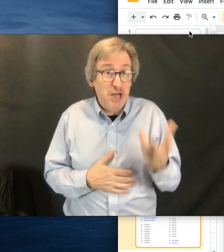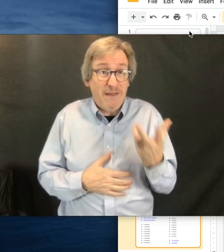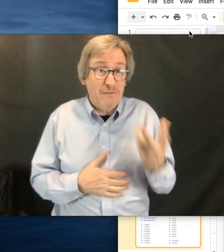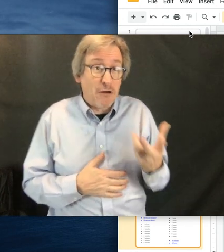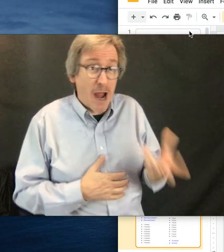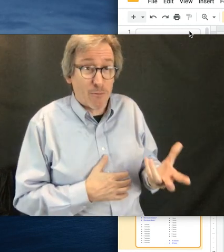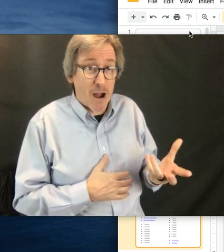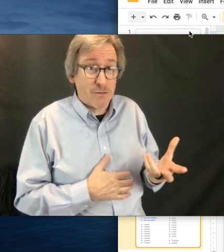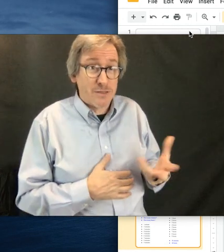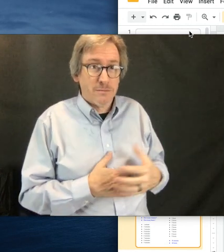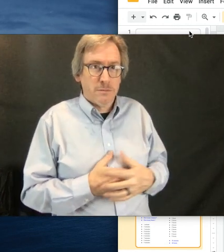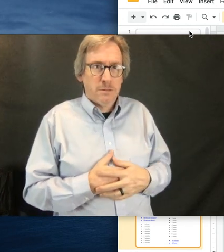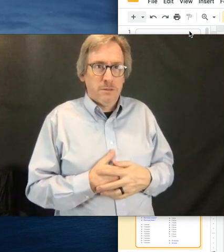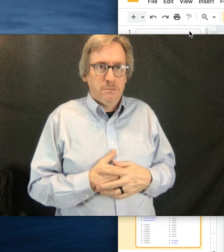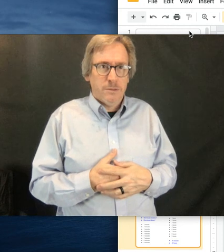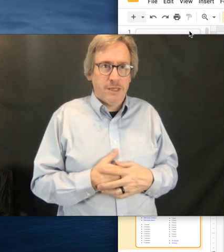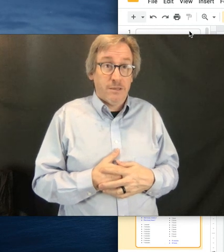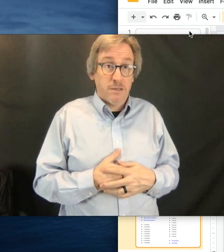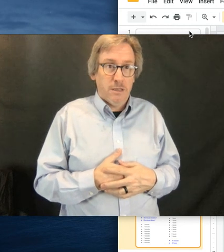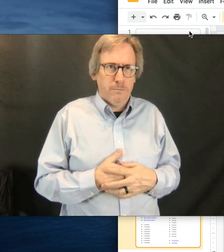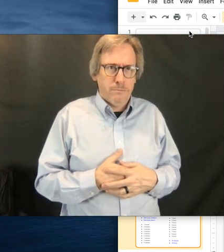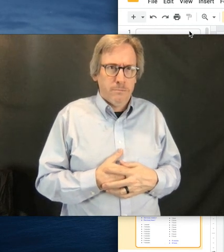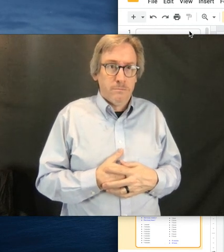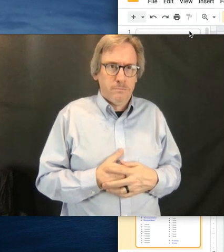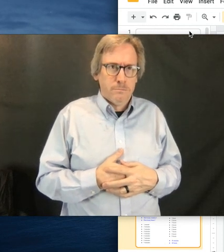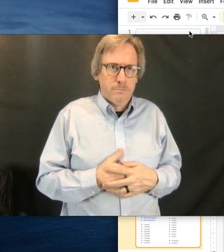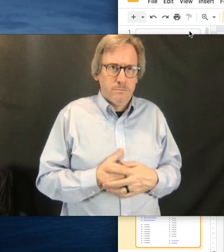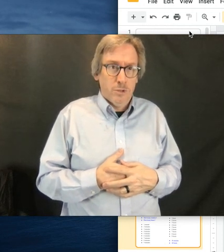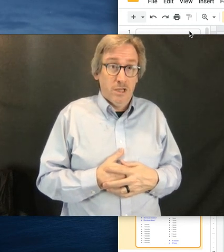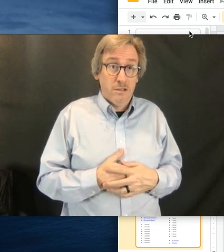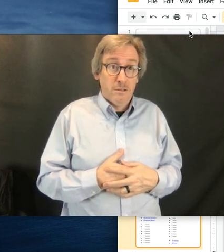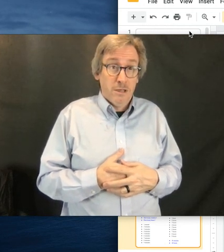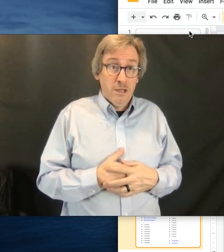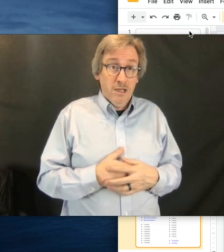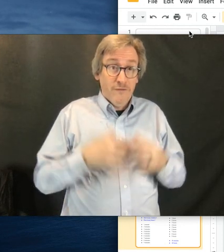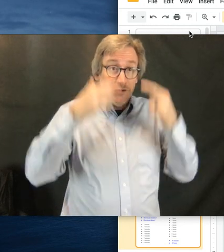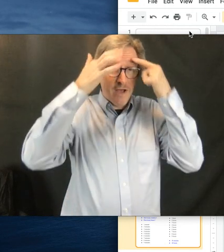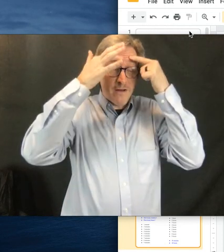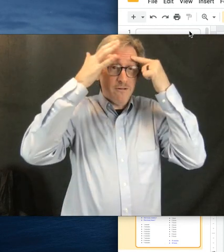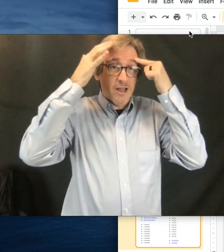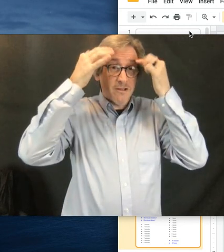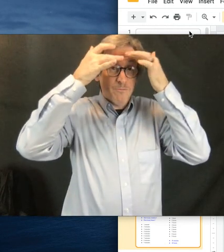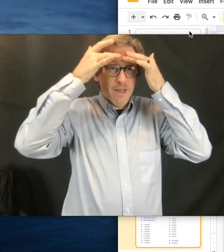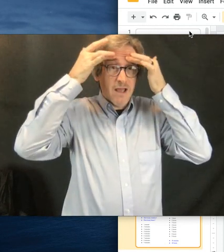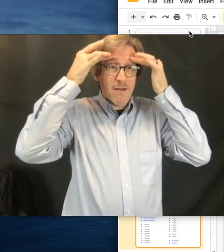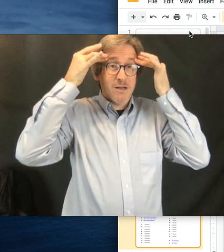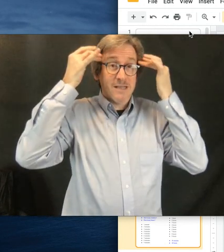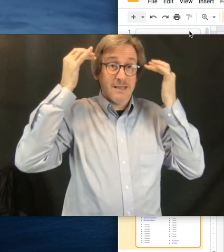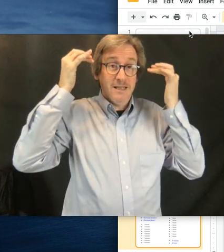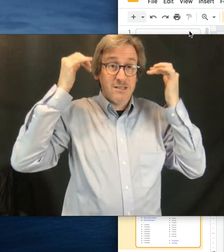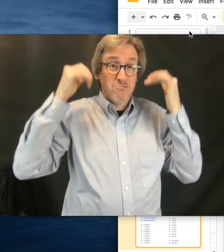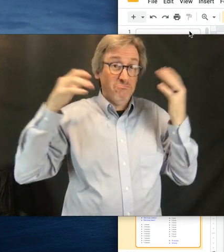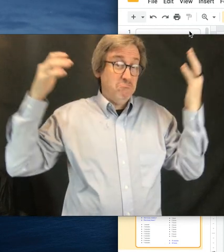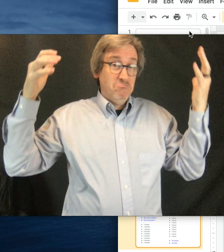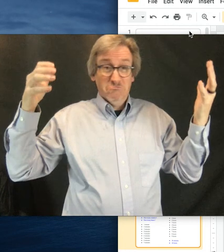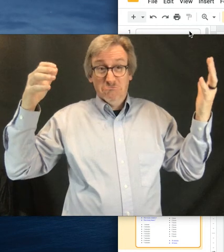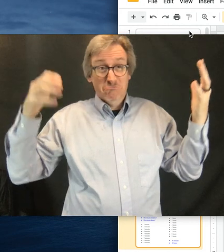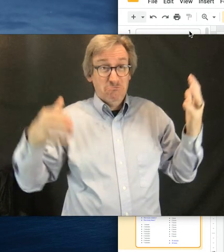they've shaved their eyebrows? I was like, well, if you've got like big eyebrows like